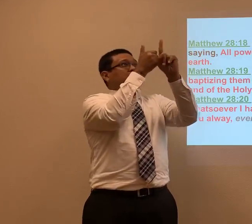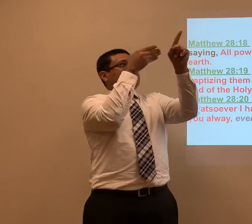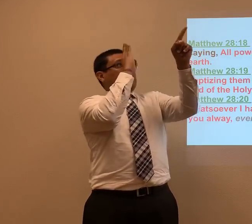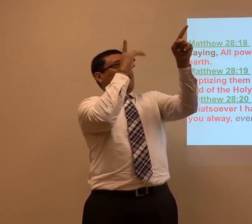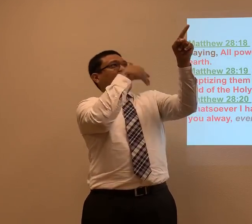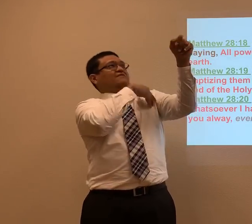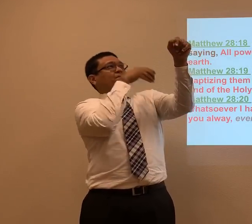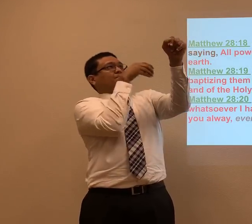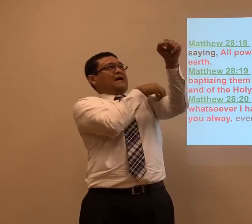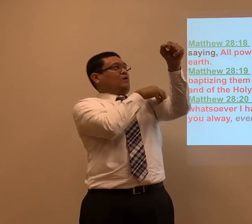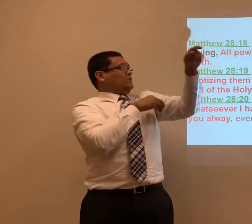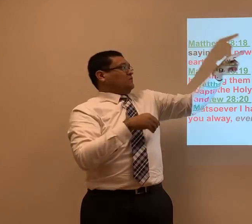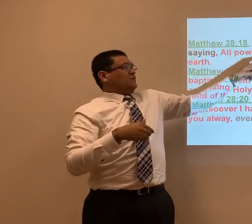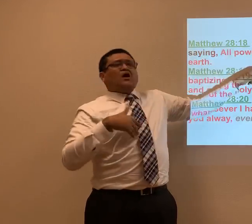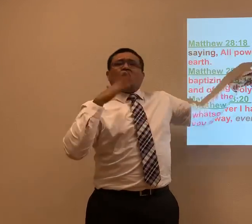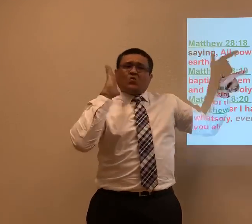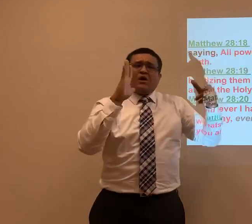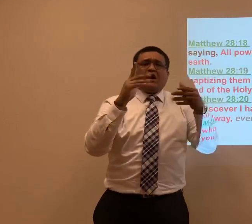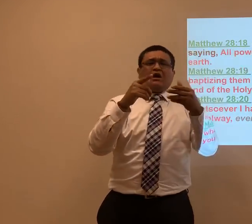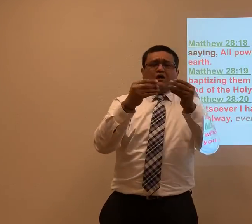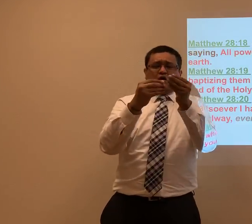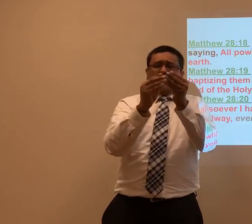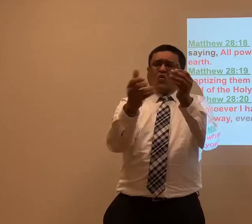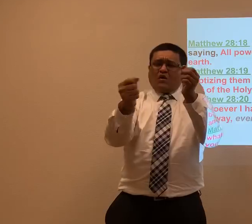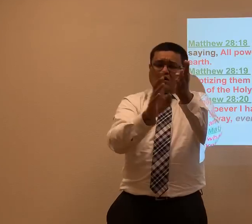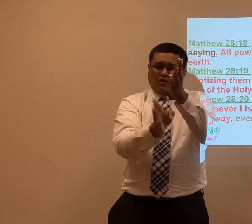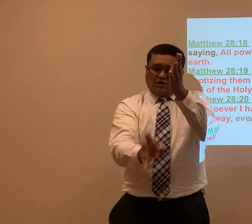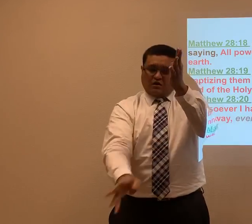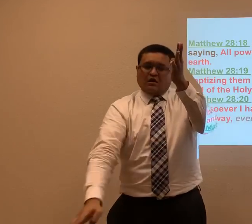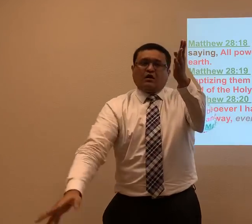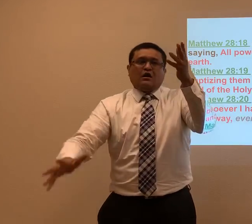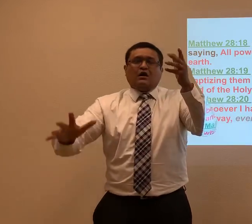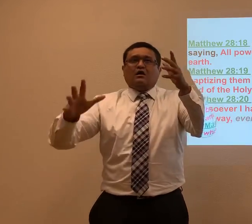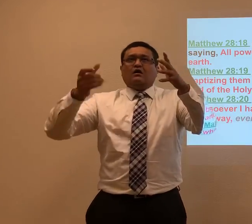God, and Jesus is God, because it says he had all power in heaven and earth.